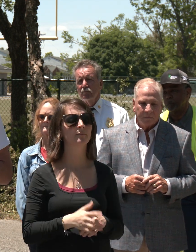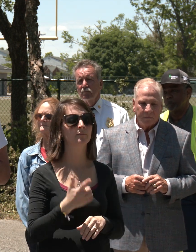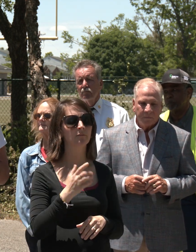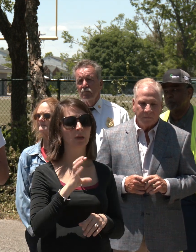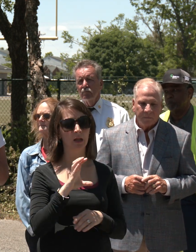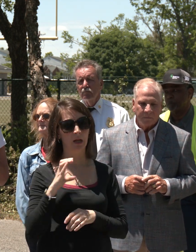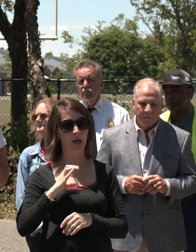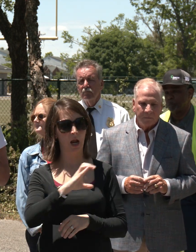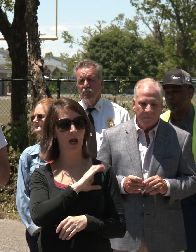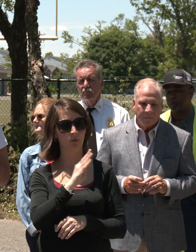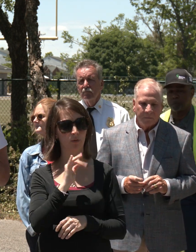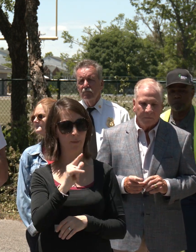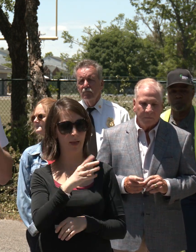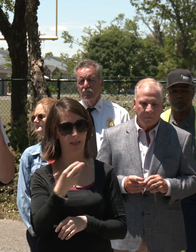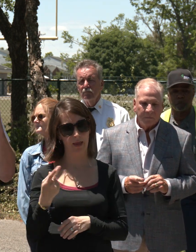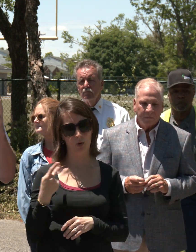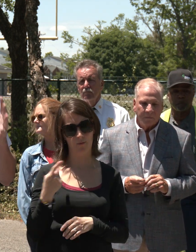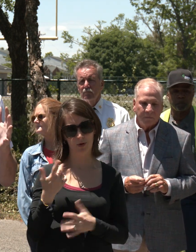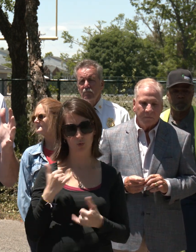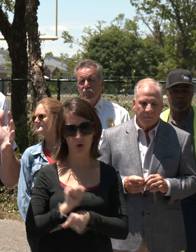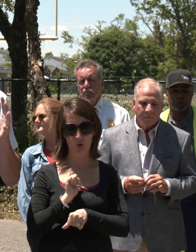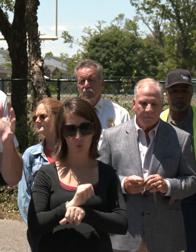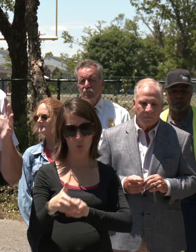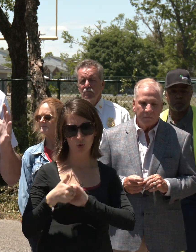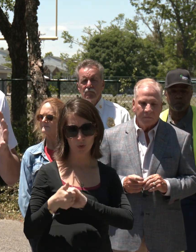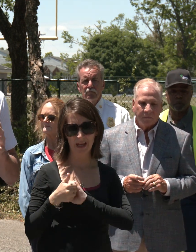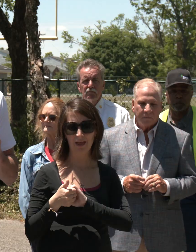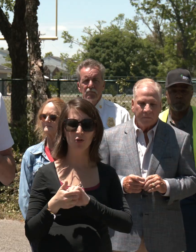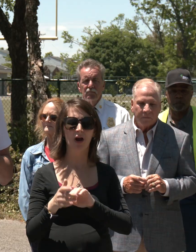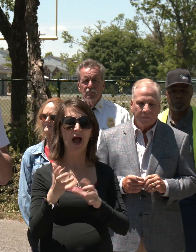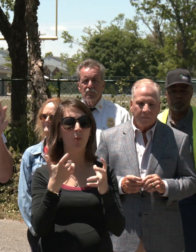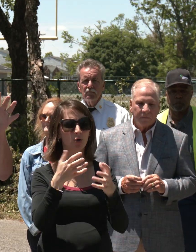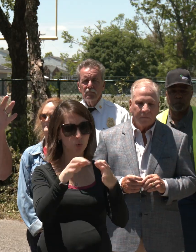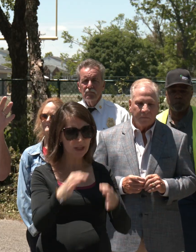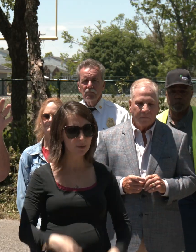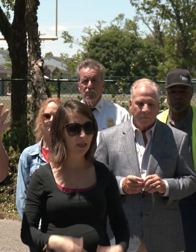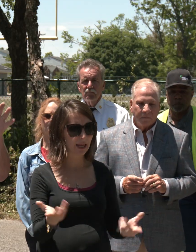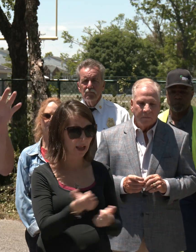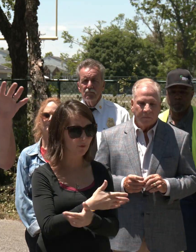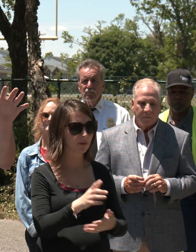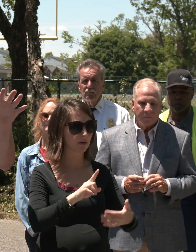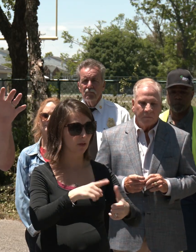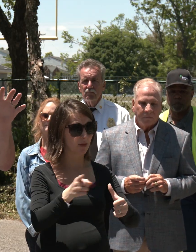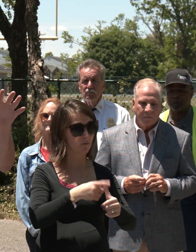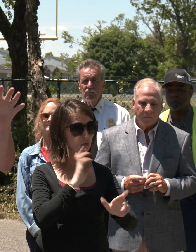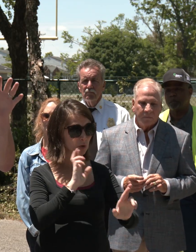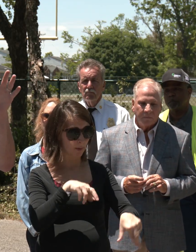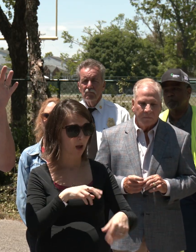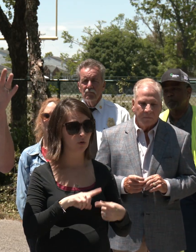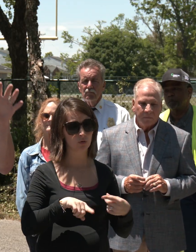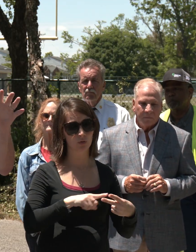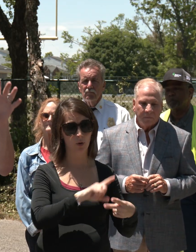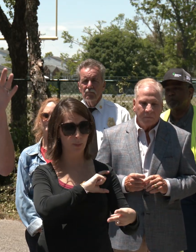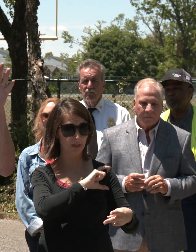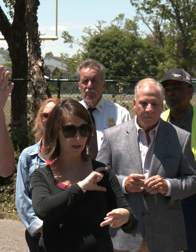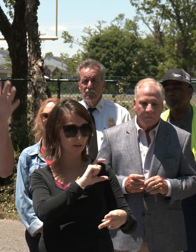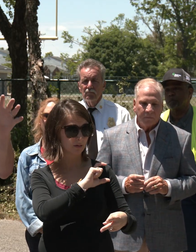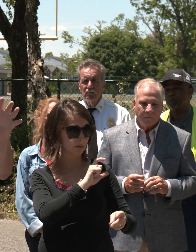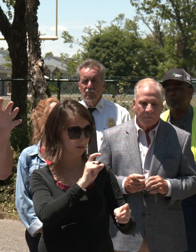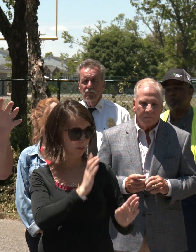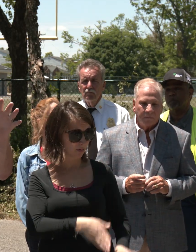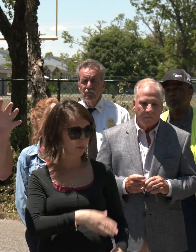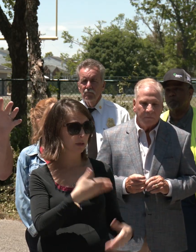Congressman Bell and I have had a chance to work together. Just, I guess, to kind of walk through, first of all, I want to thank the first responders, the police officers who are here,